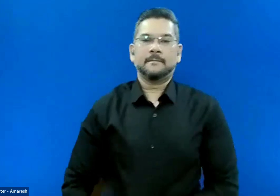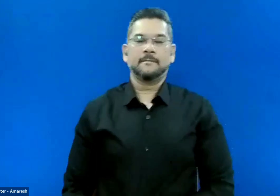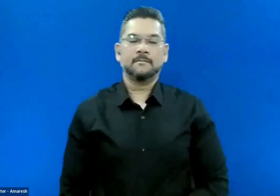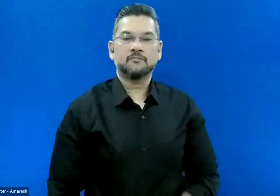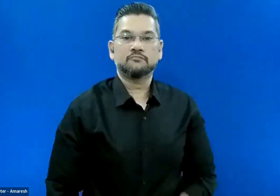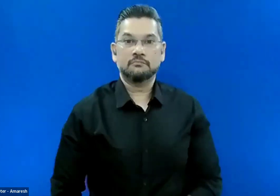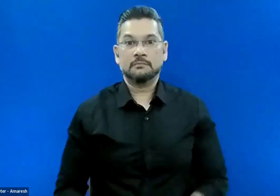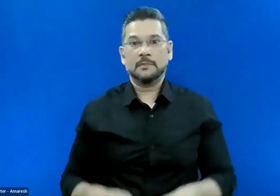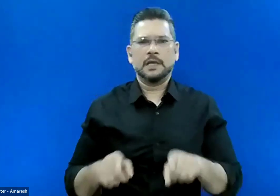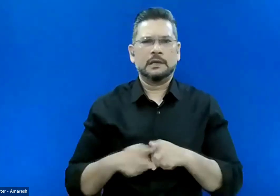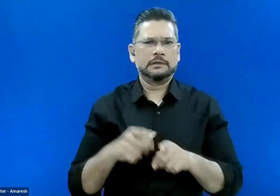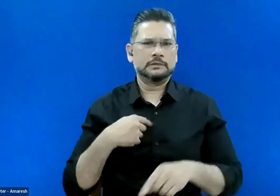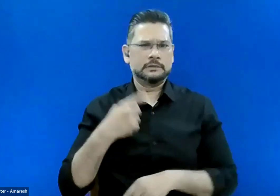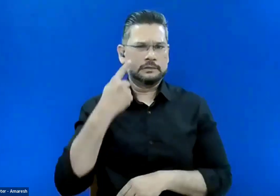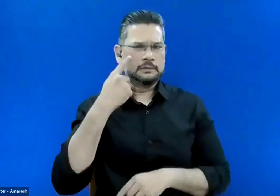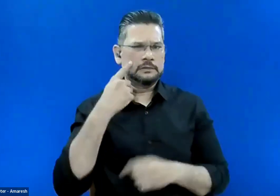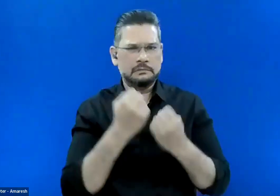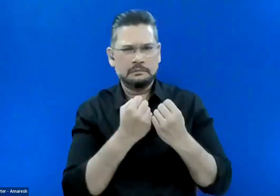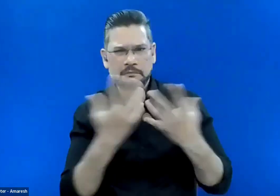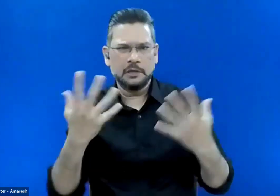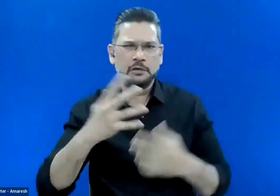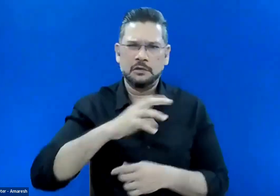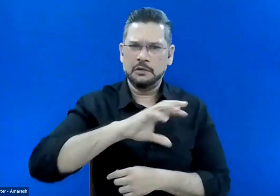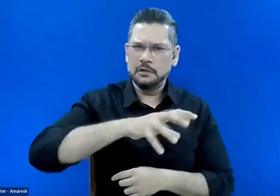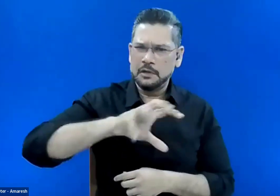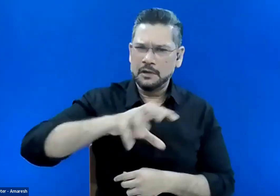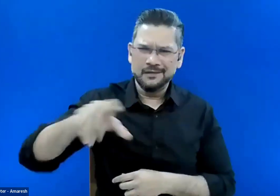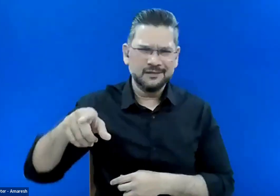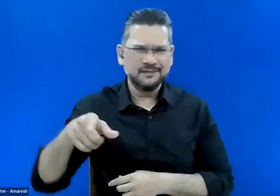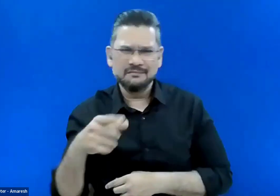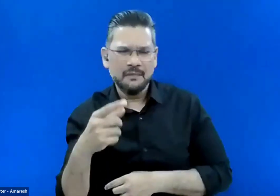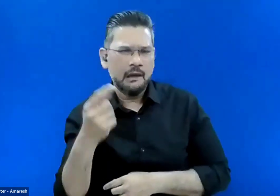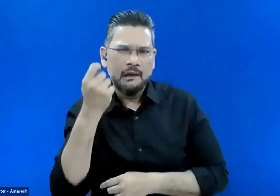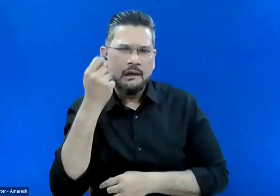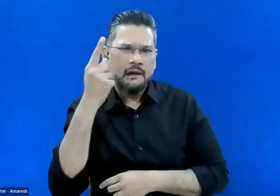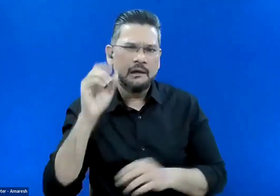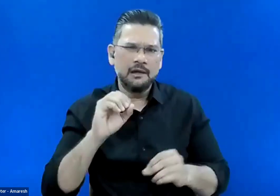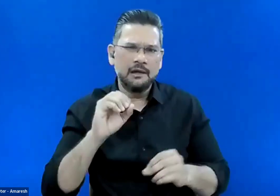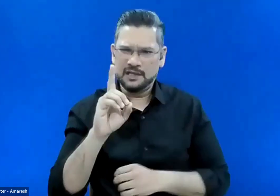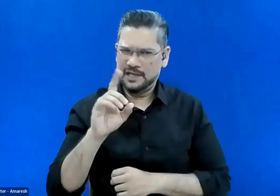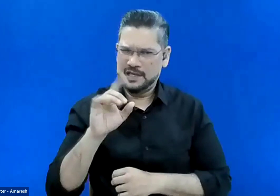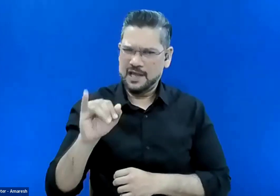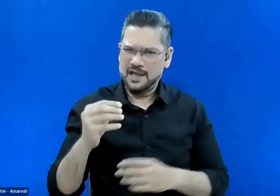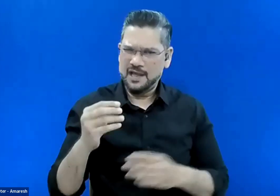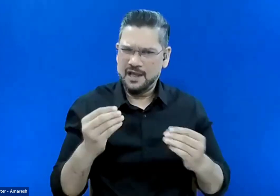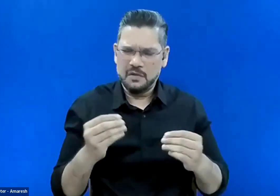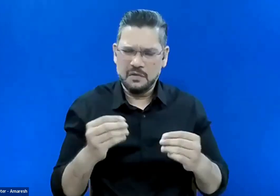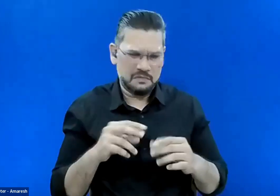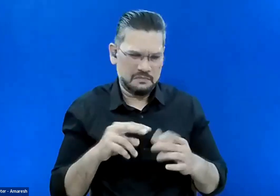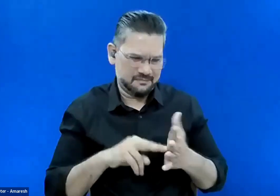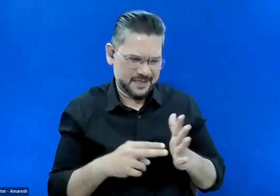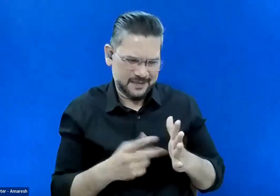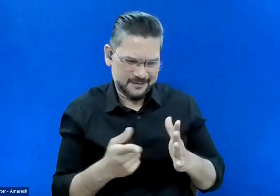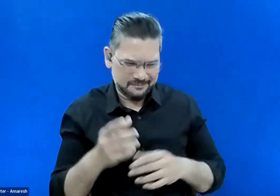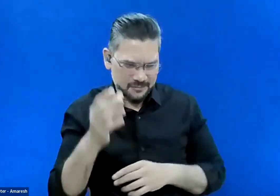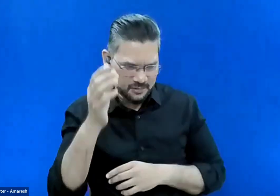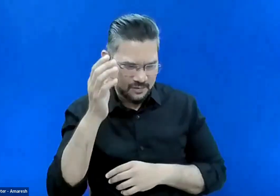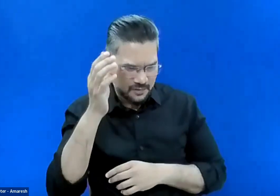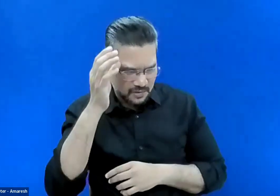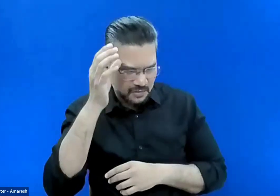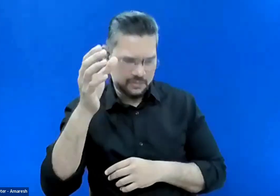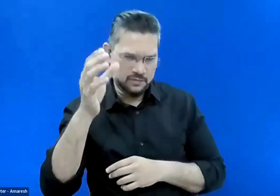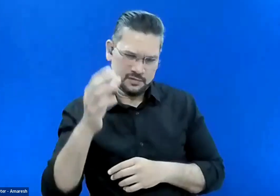failing to really progress in this, and even being able to consolidate this whole concept.